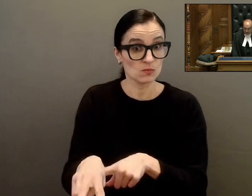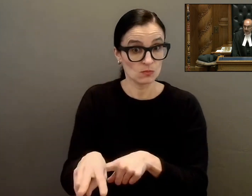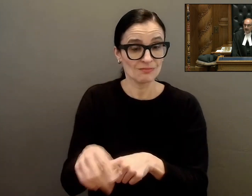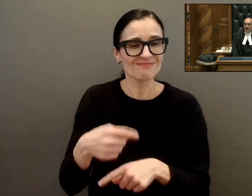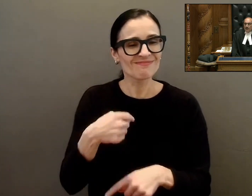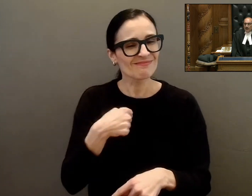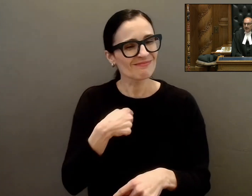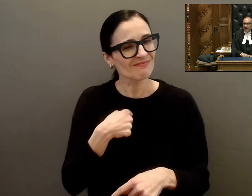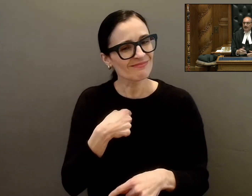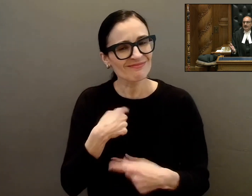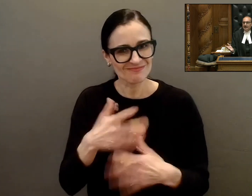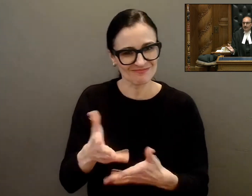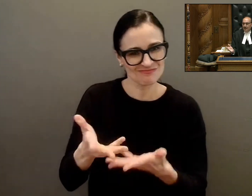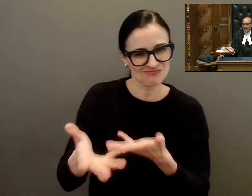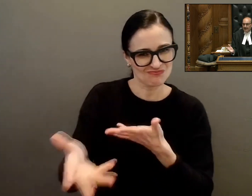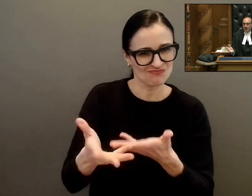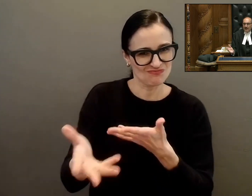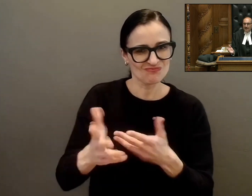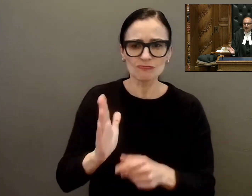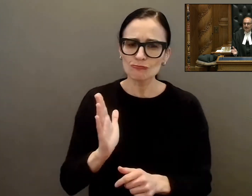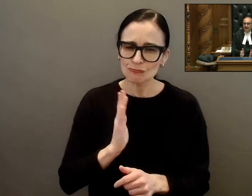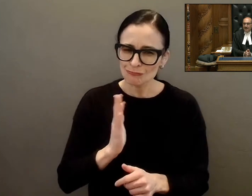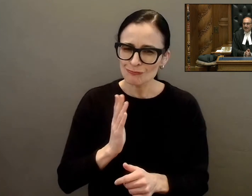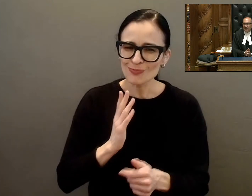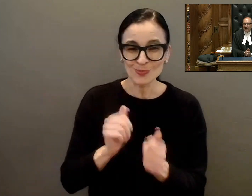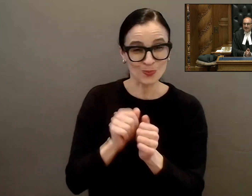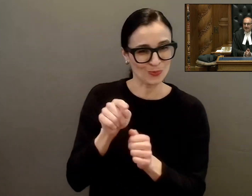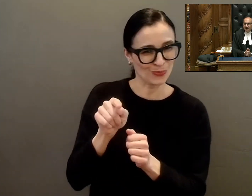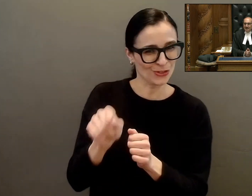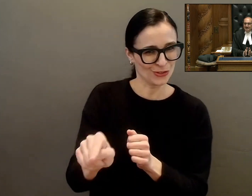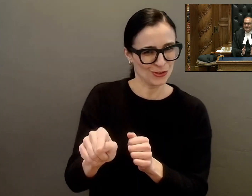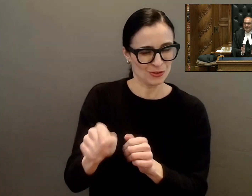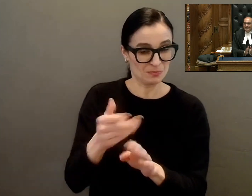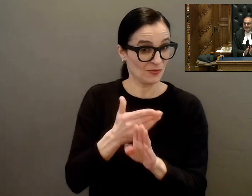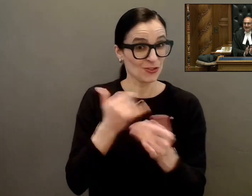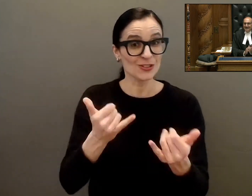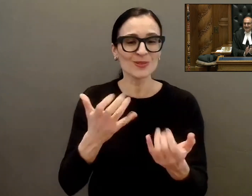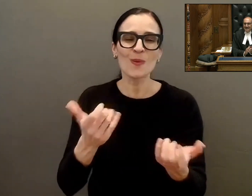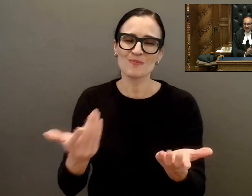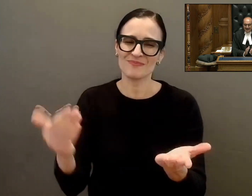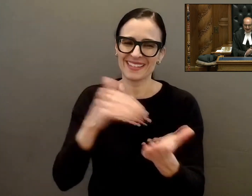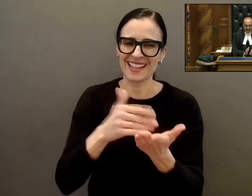today. So again, let's welcome the Ambassador.